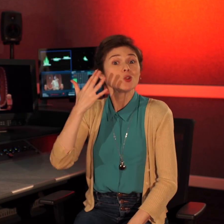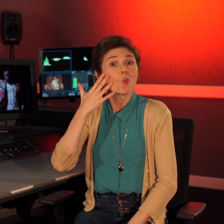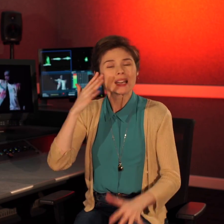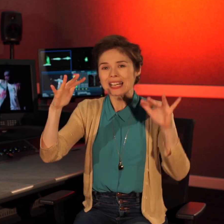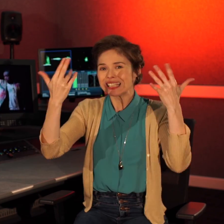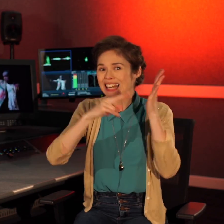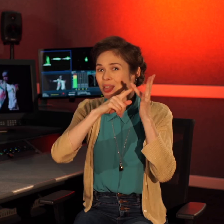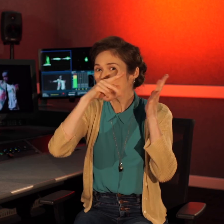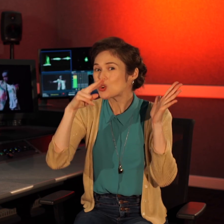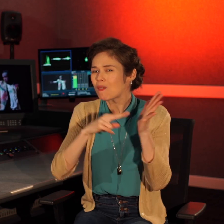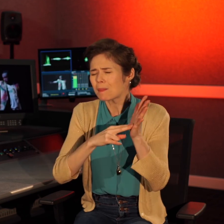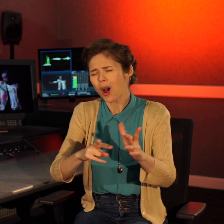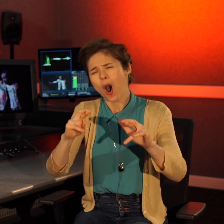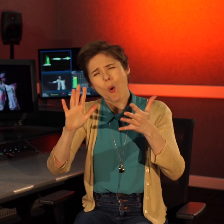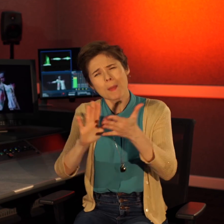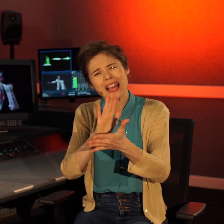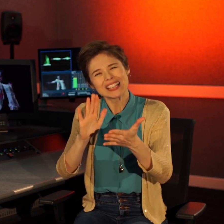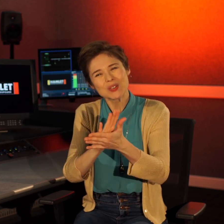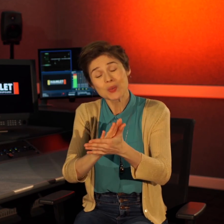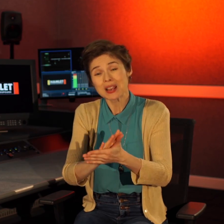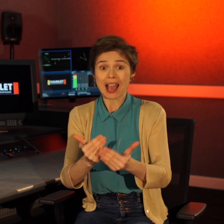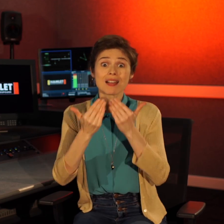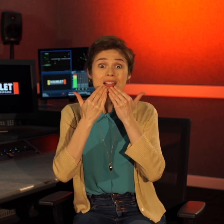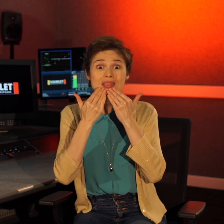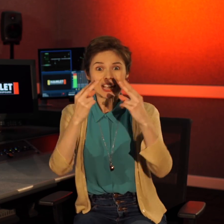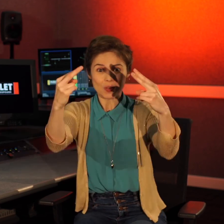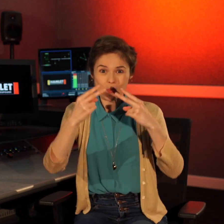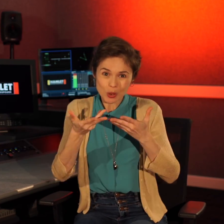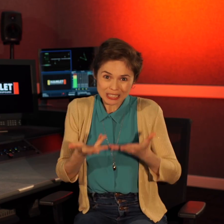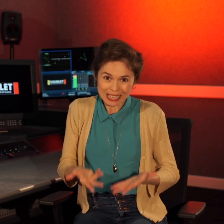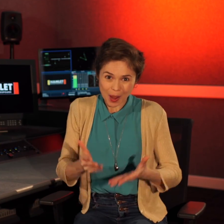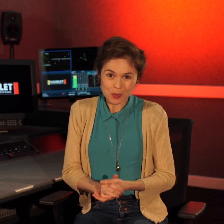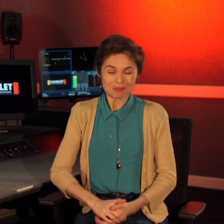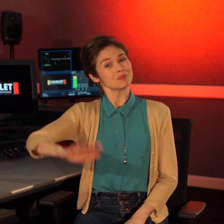the 10th of November. And thank you very much for watching now. Bye-bye.